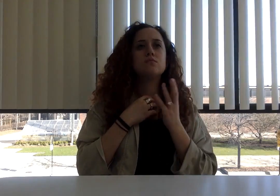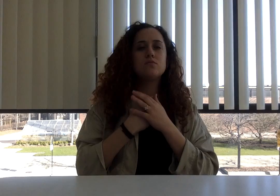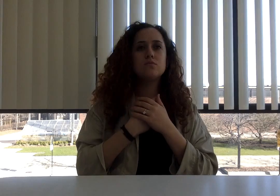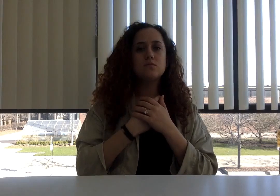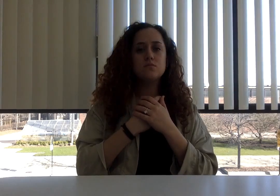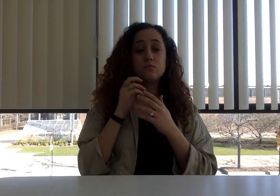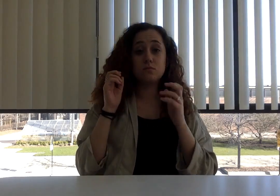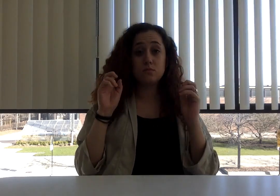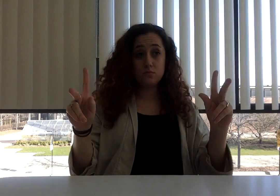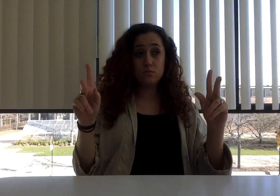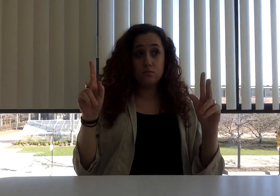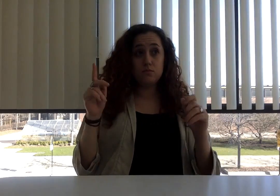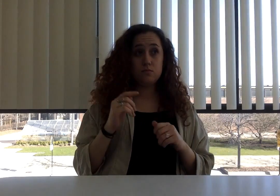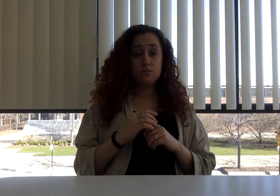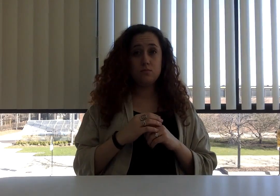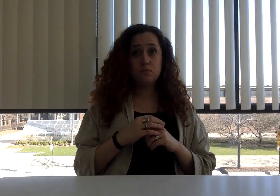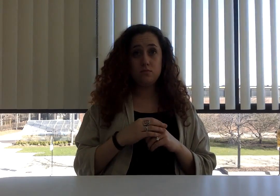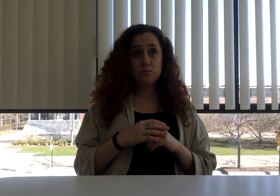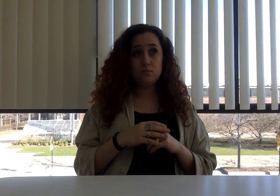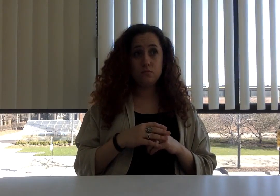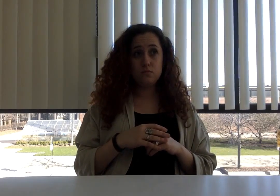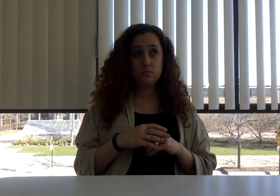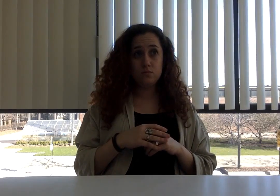Okay? You good there, Eric?